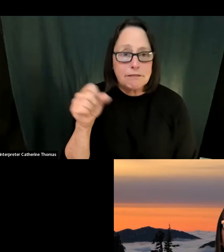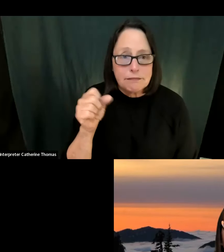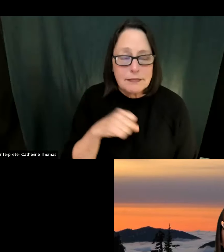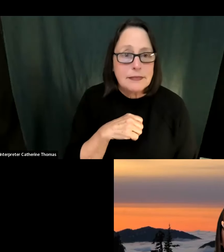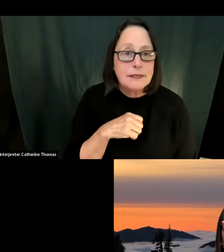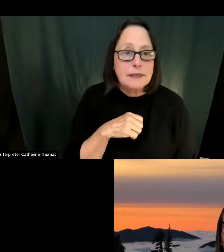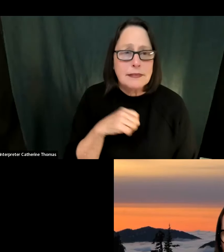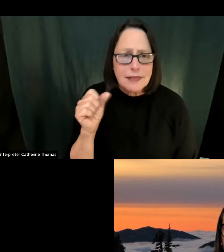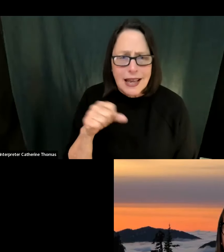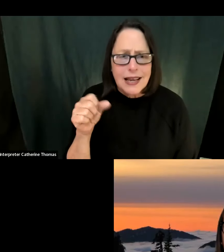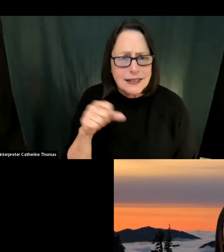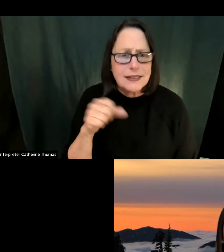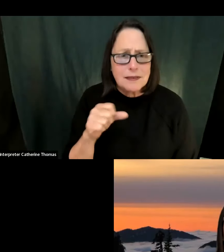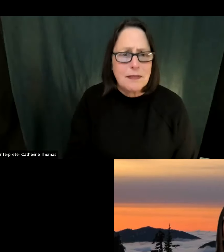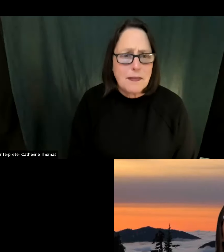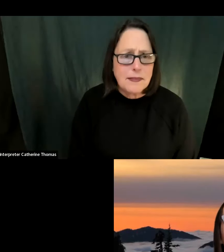yes,